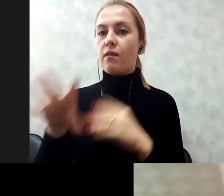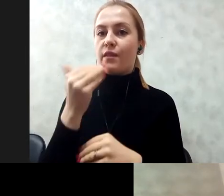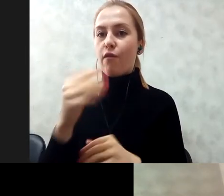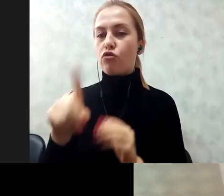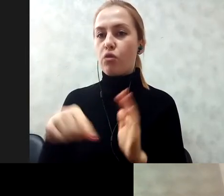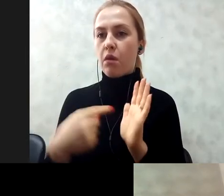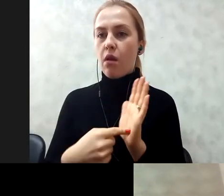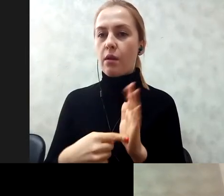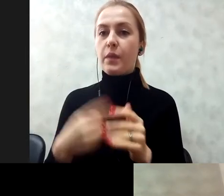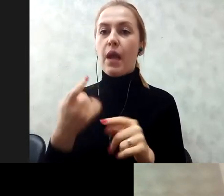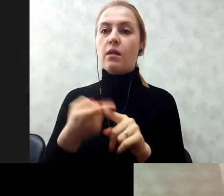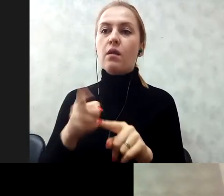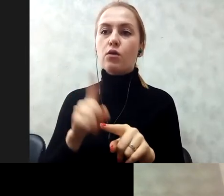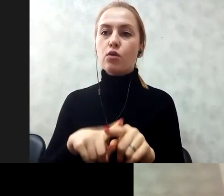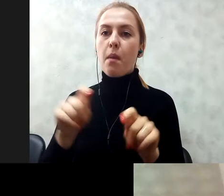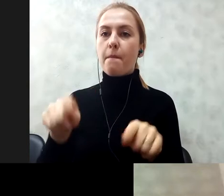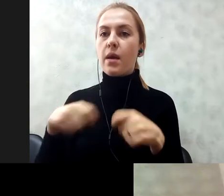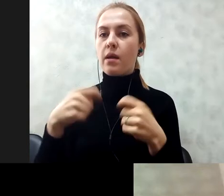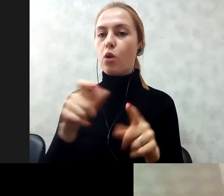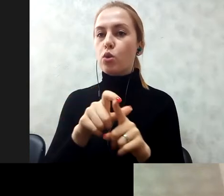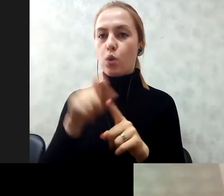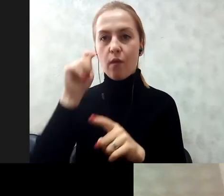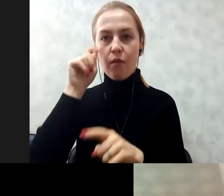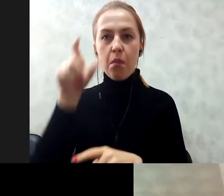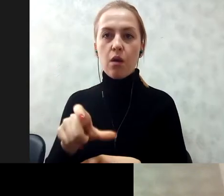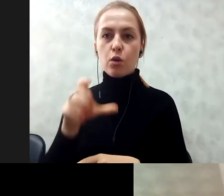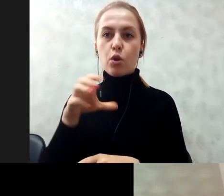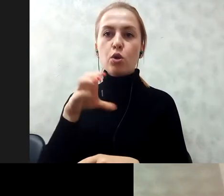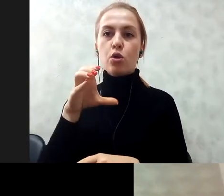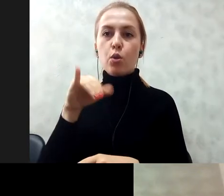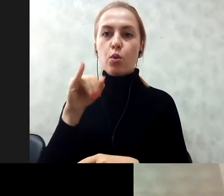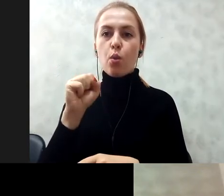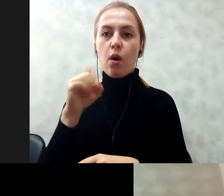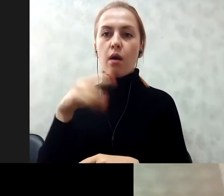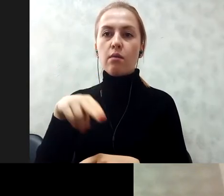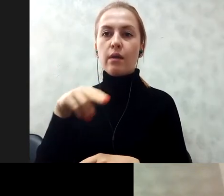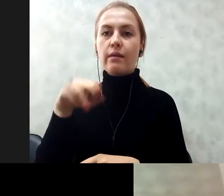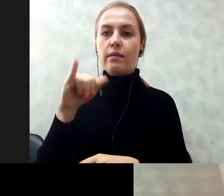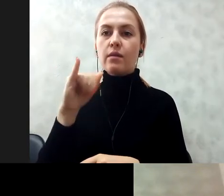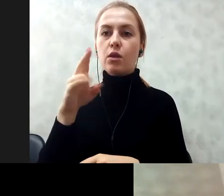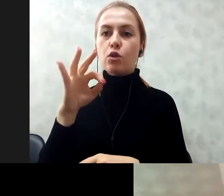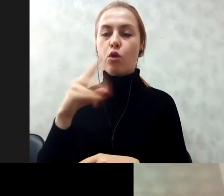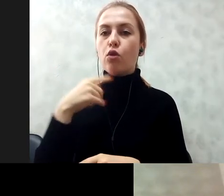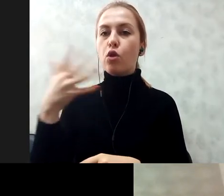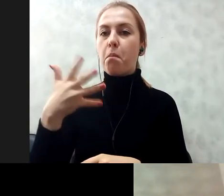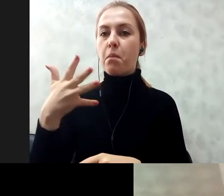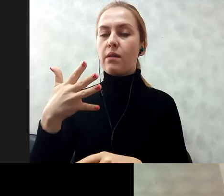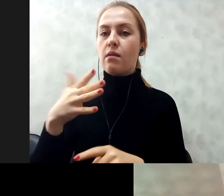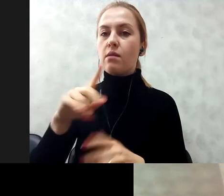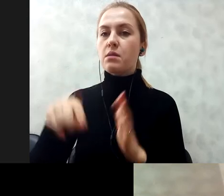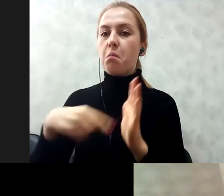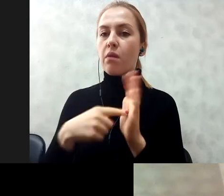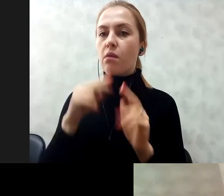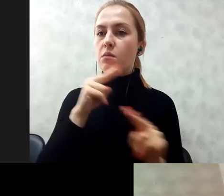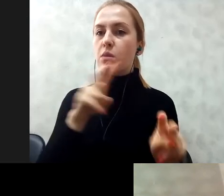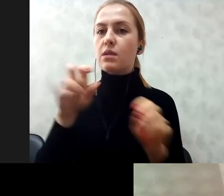floor to Stuart Dixon, the thematic spokesperson, who will enlighten us on the findings of the